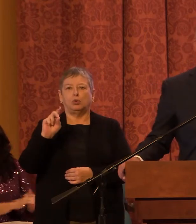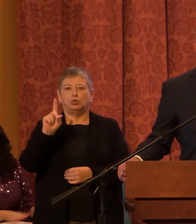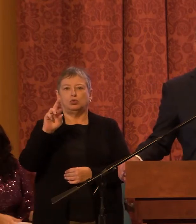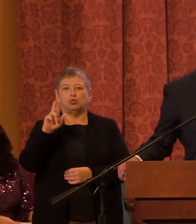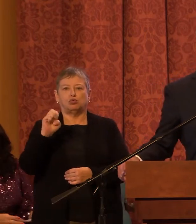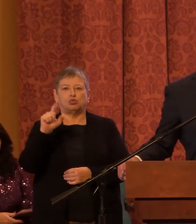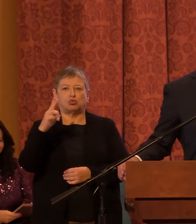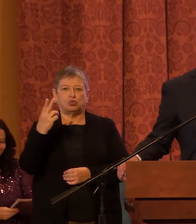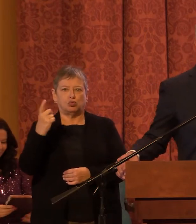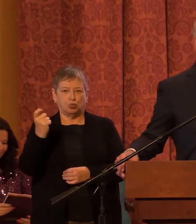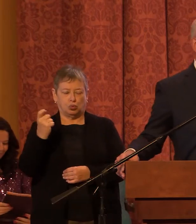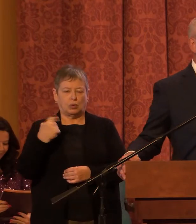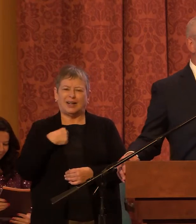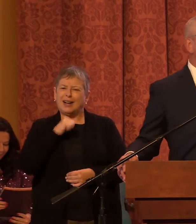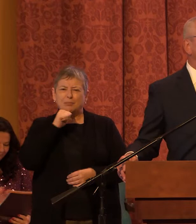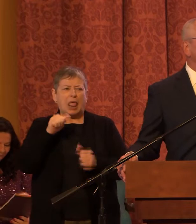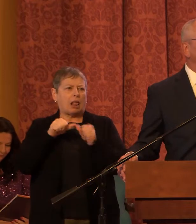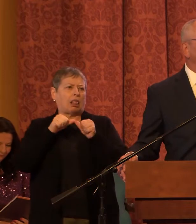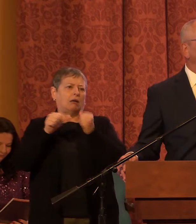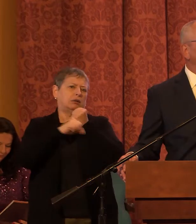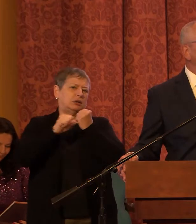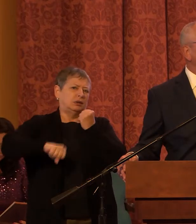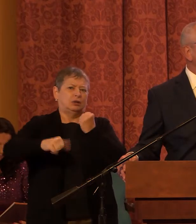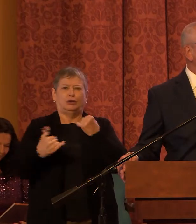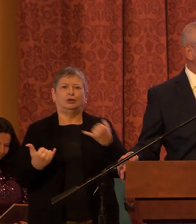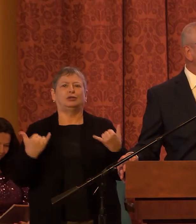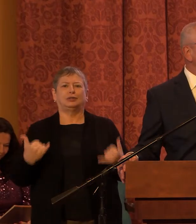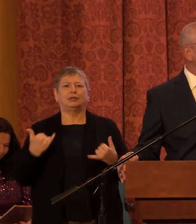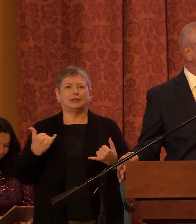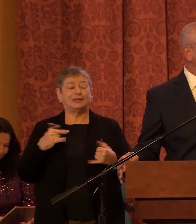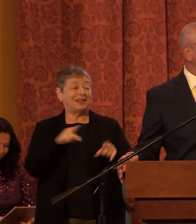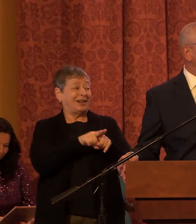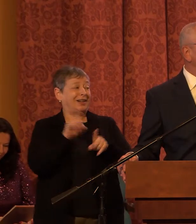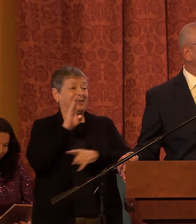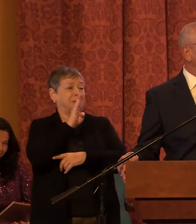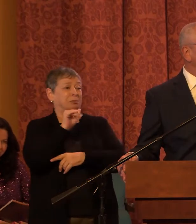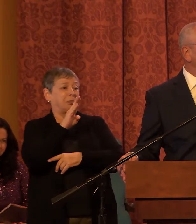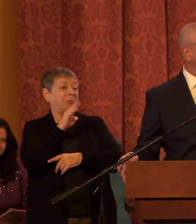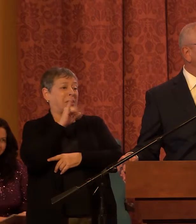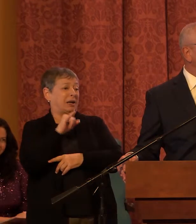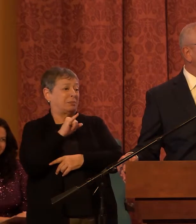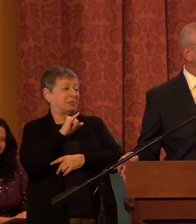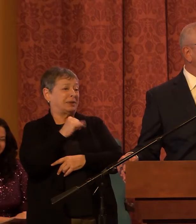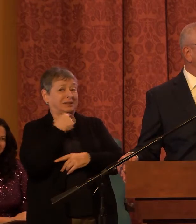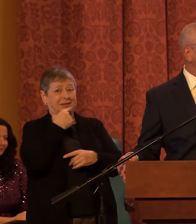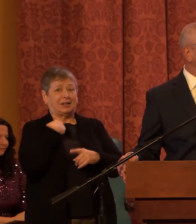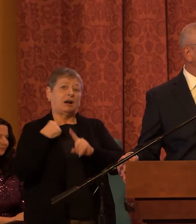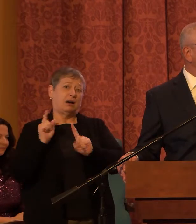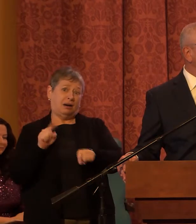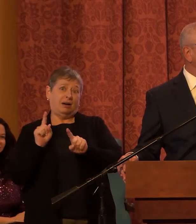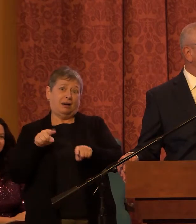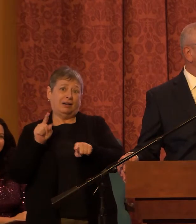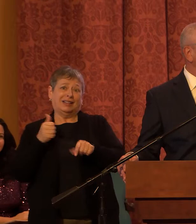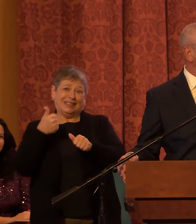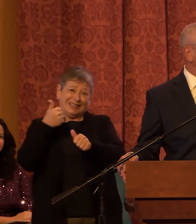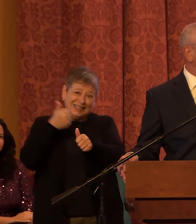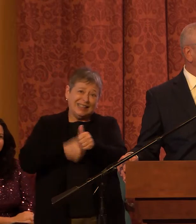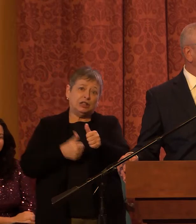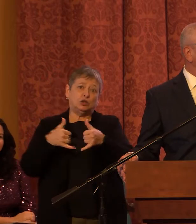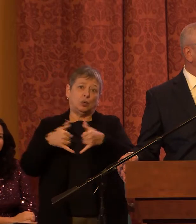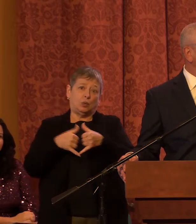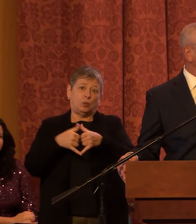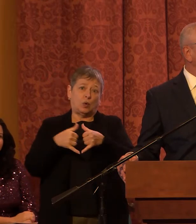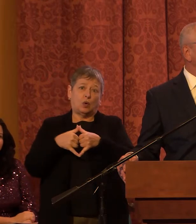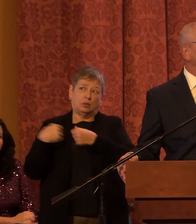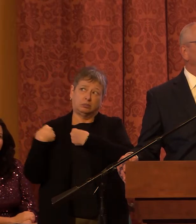So I'm not going to be too long today. As Bambi said, I've been to each of the Gold Awards held